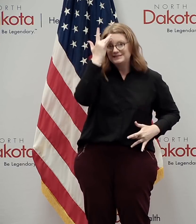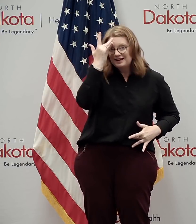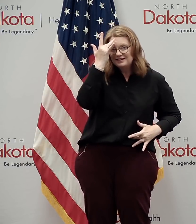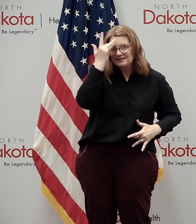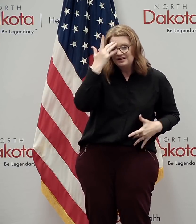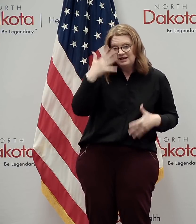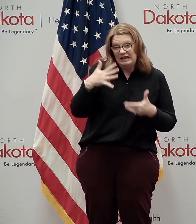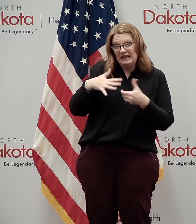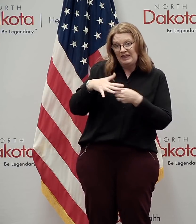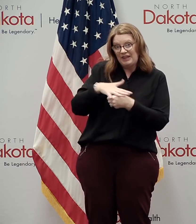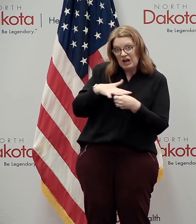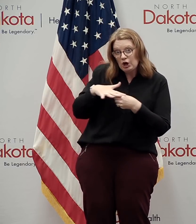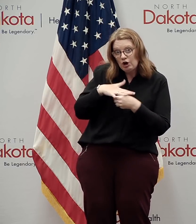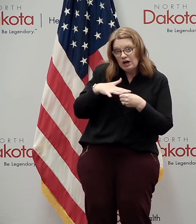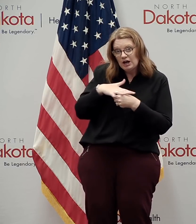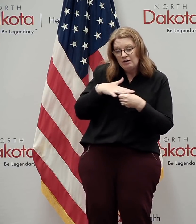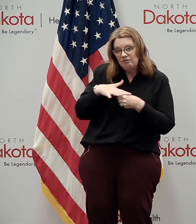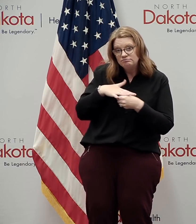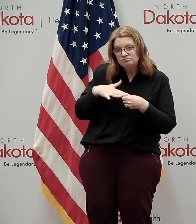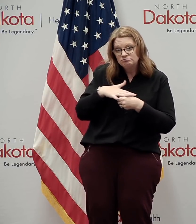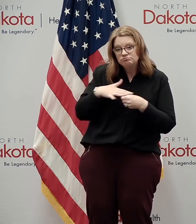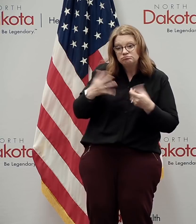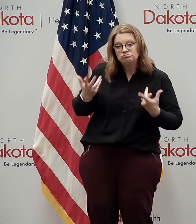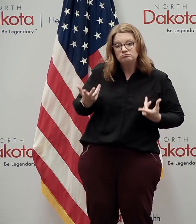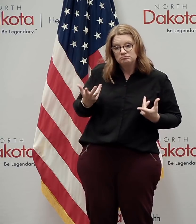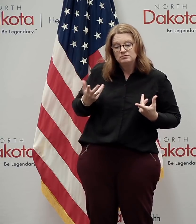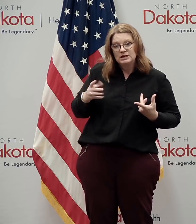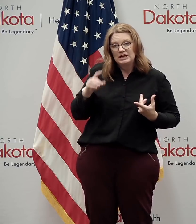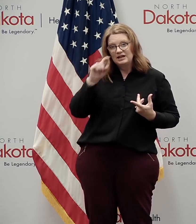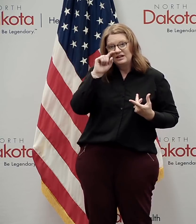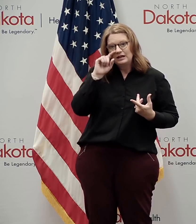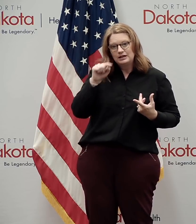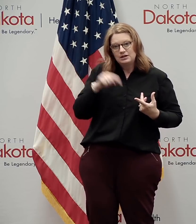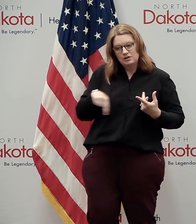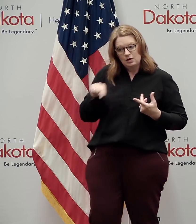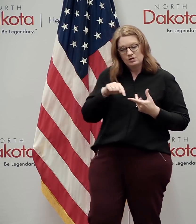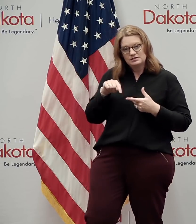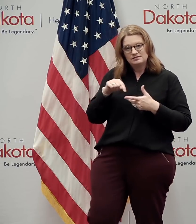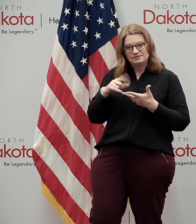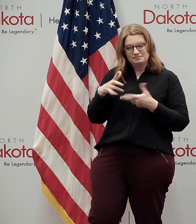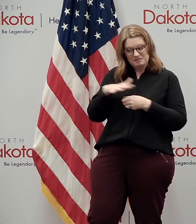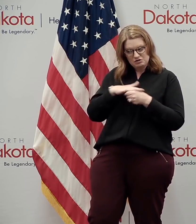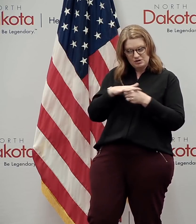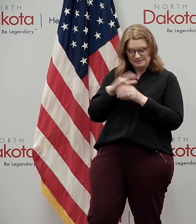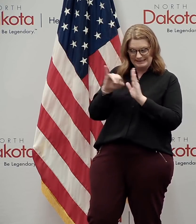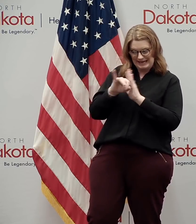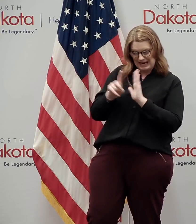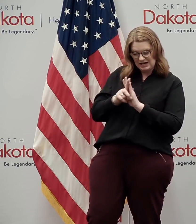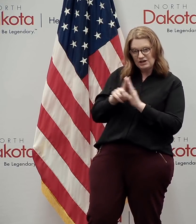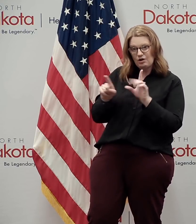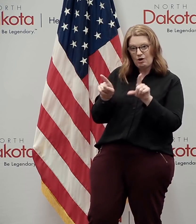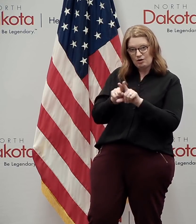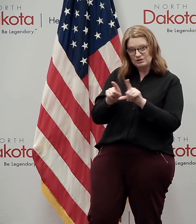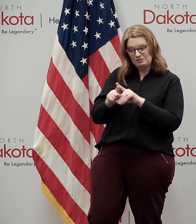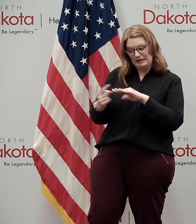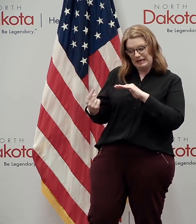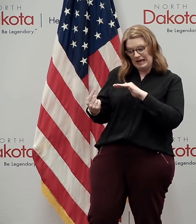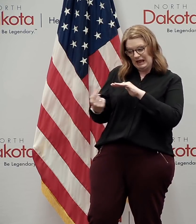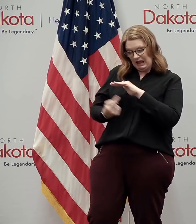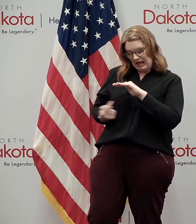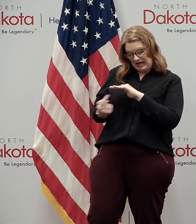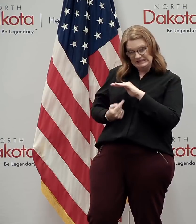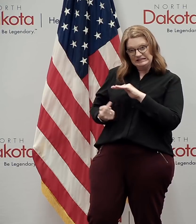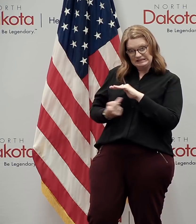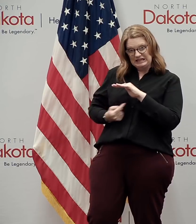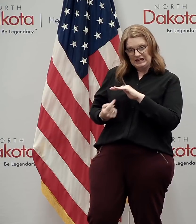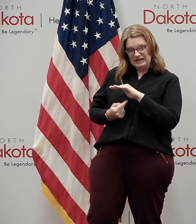again, important for us for those active cases in those metro areas to be identified and for them to be isolating until they're past the